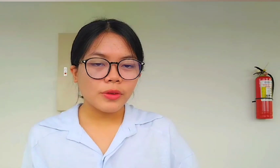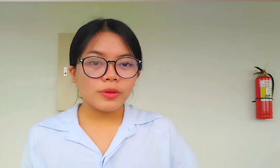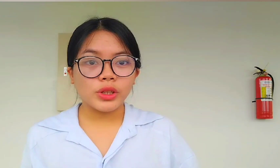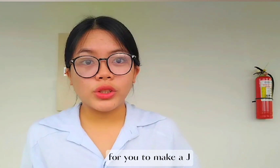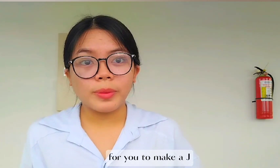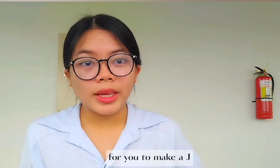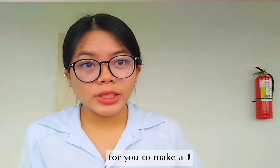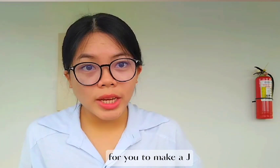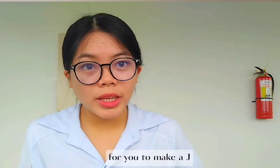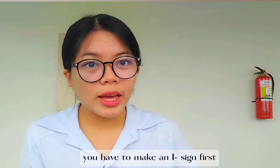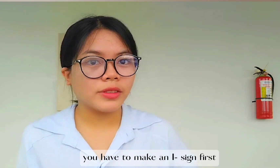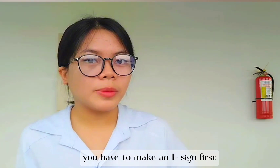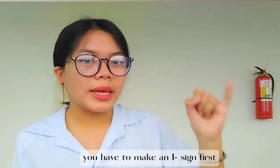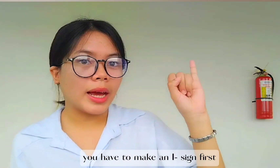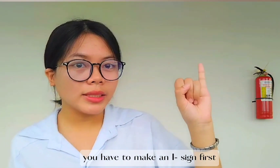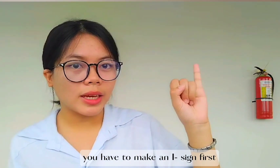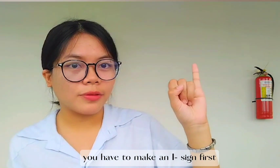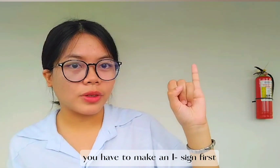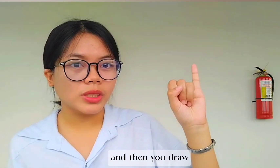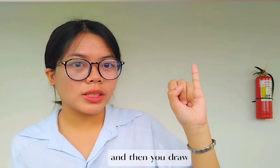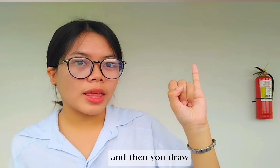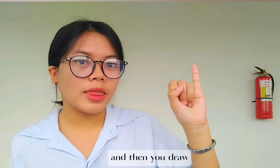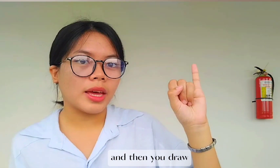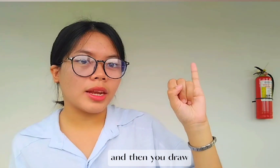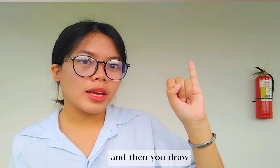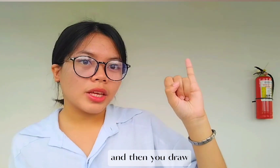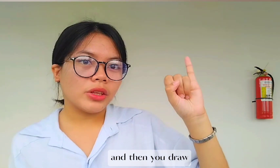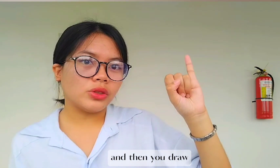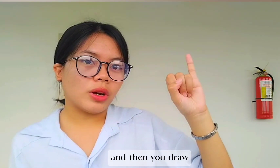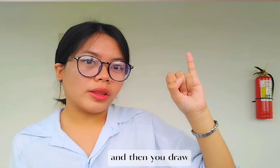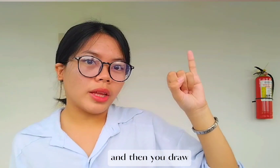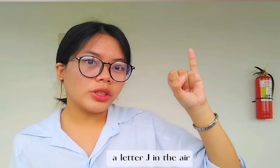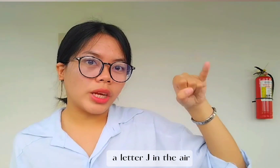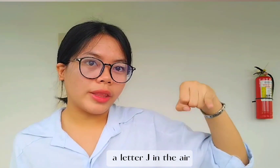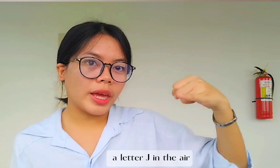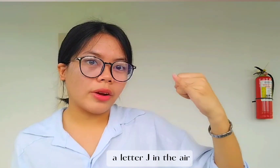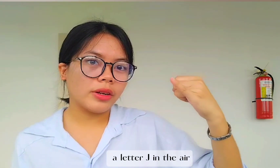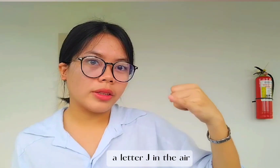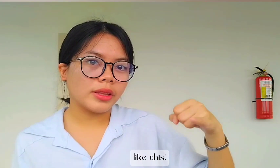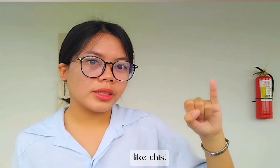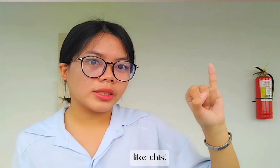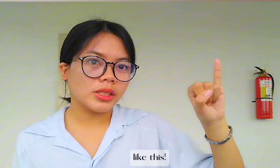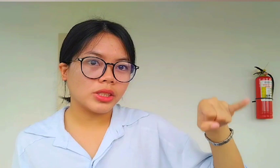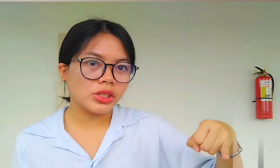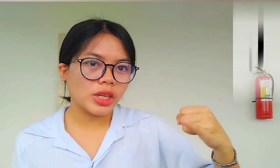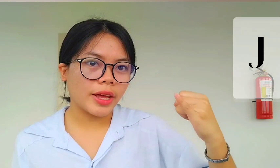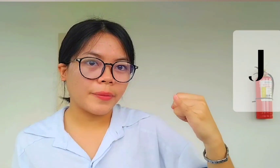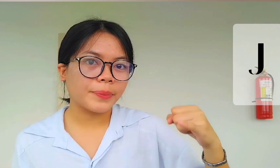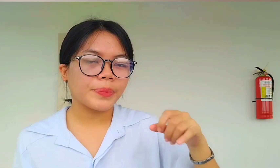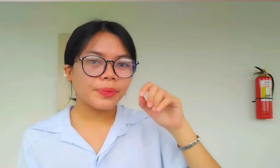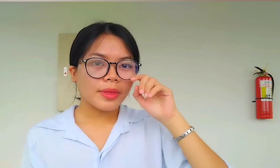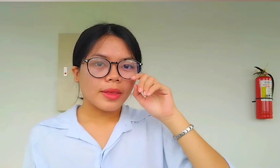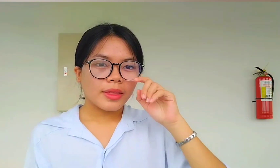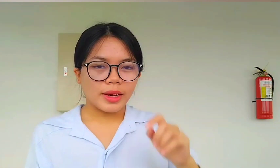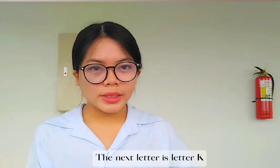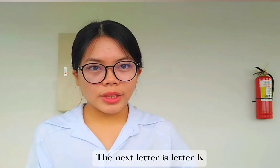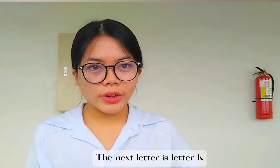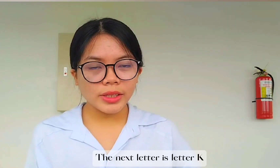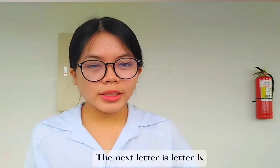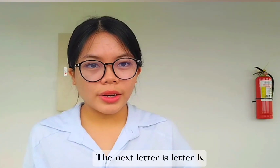For you to make a J, you have to make an I sign first, and then you draw the letter J in the air like this. J. The next letter is letter